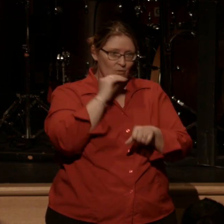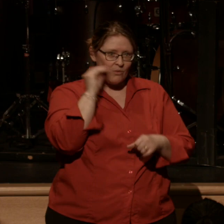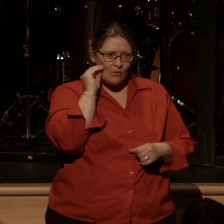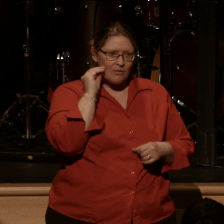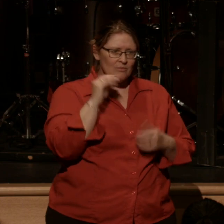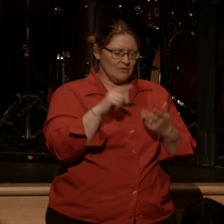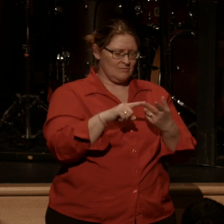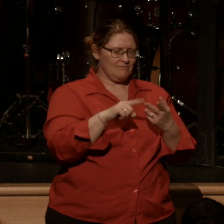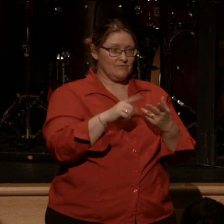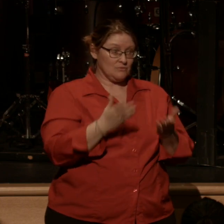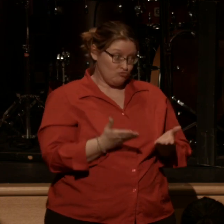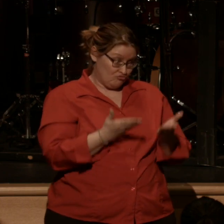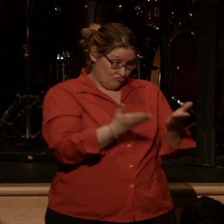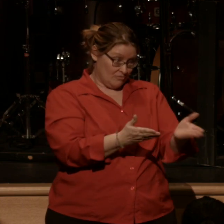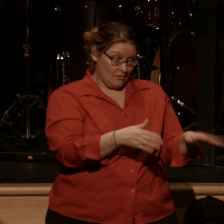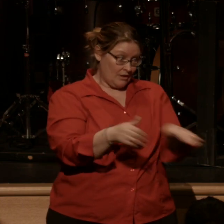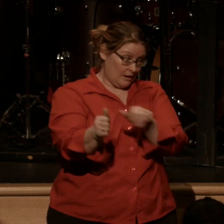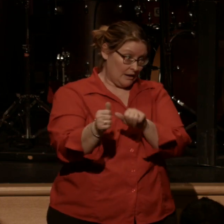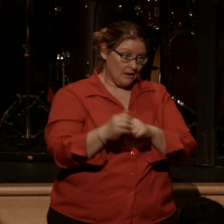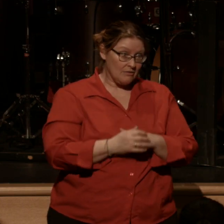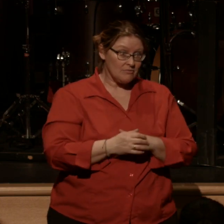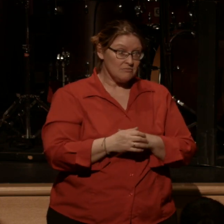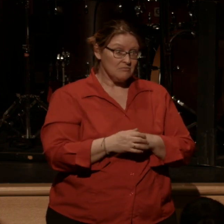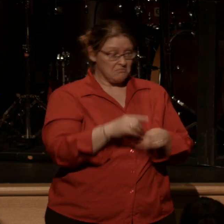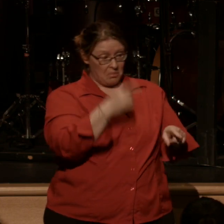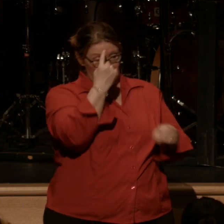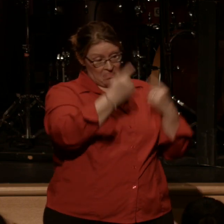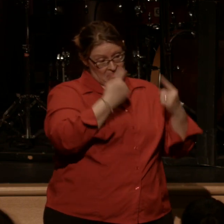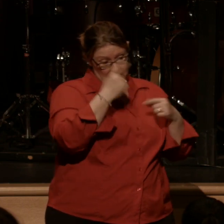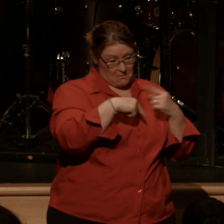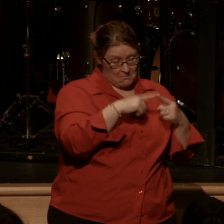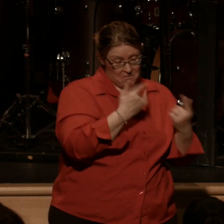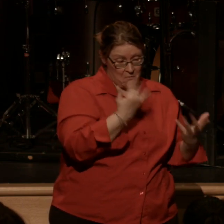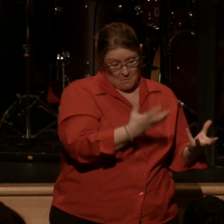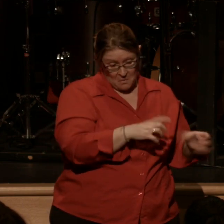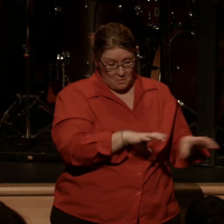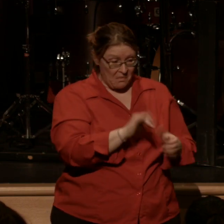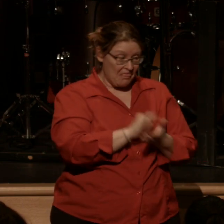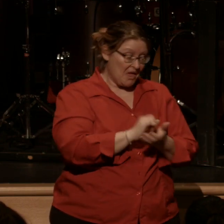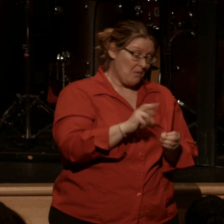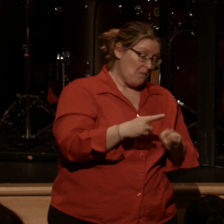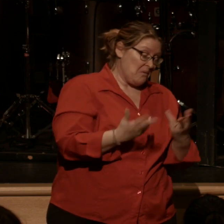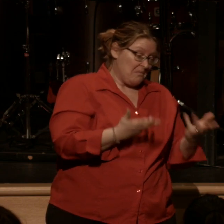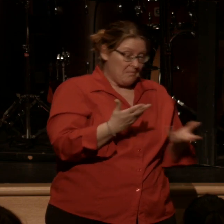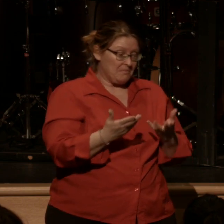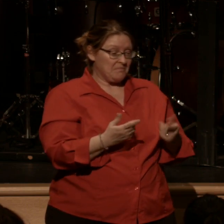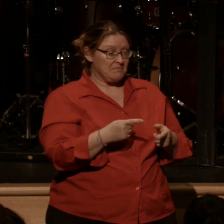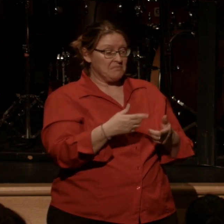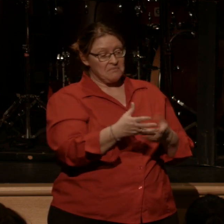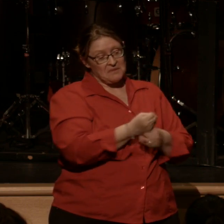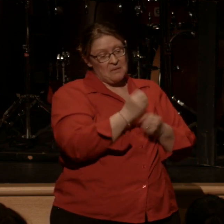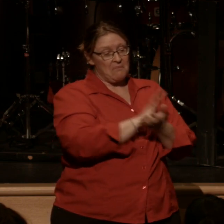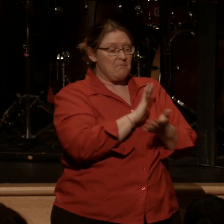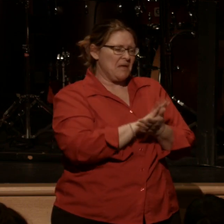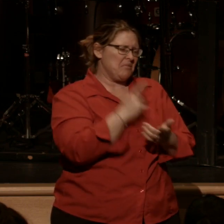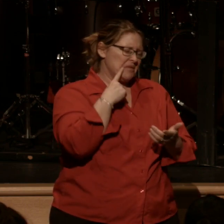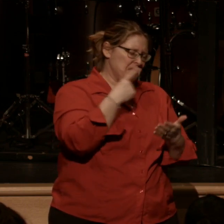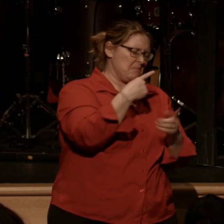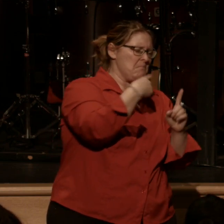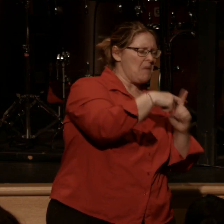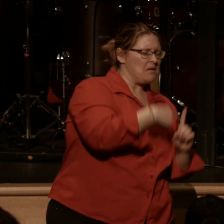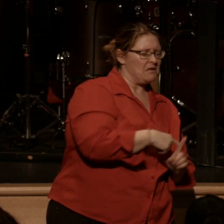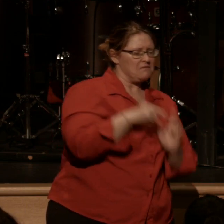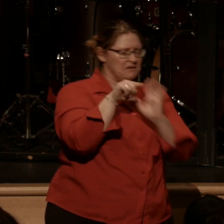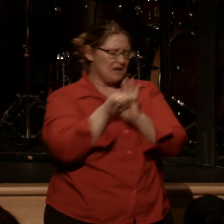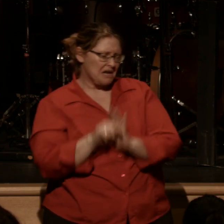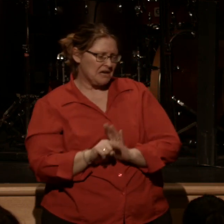home or suggest to him, you can consider whether or not you'd like to do this, or maybe to take out a piece of paper and weigh the pros and cons